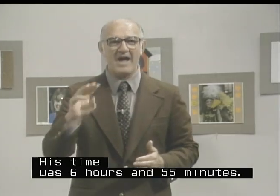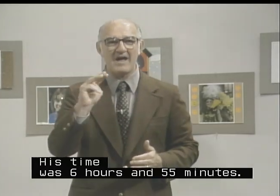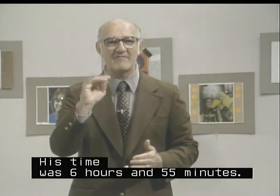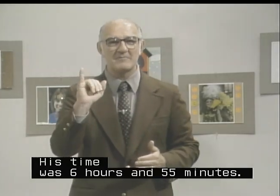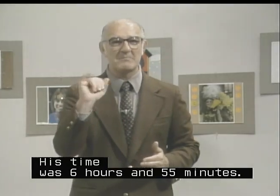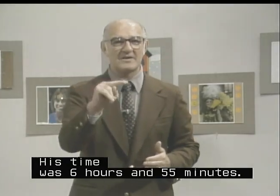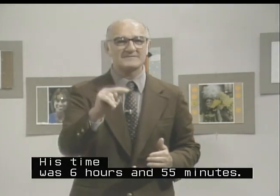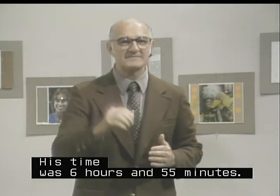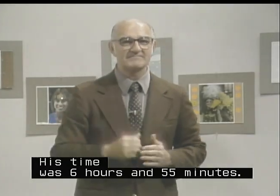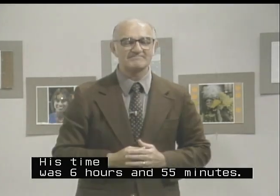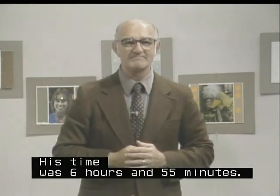6 hours and 55 minutes.